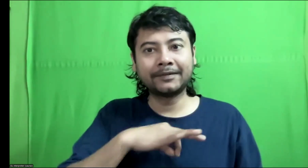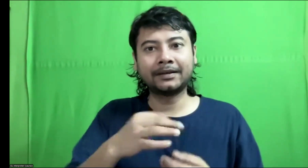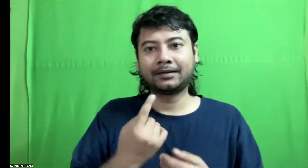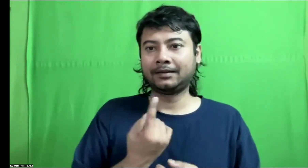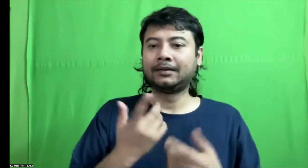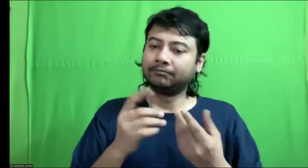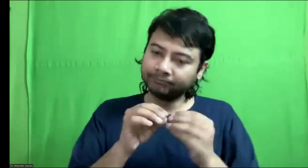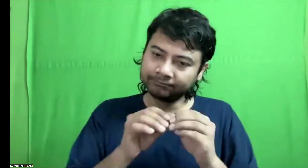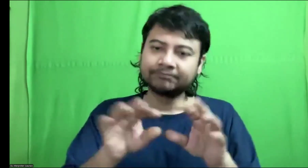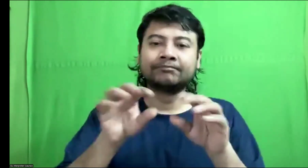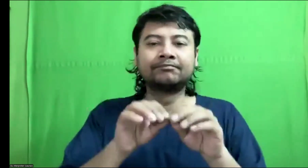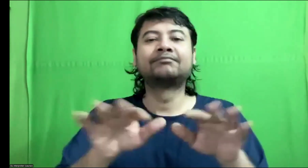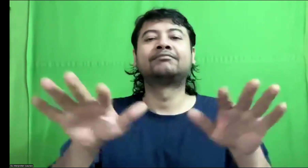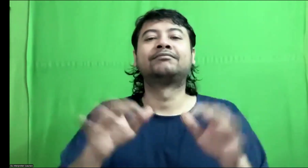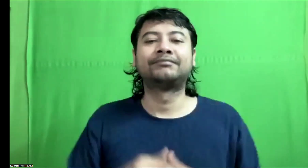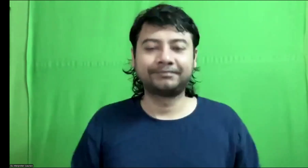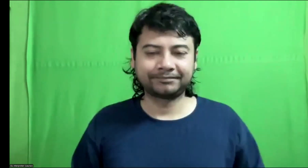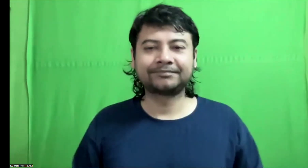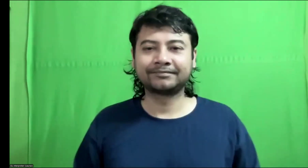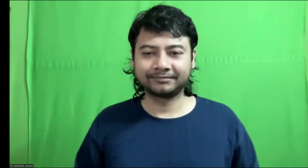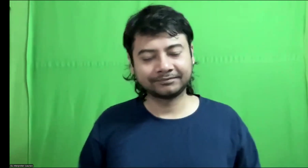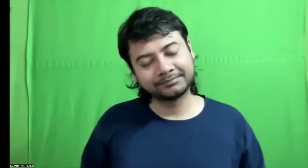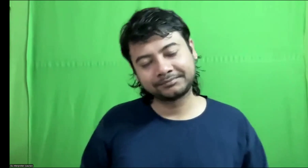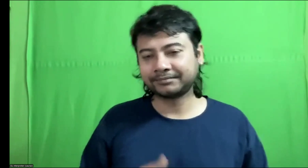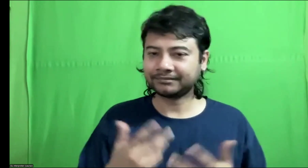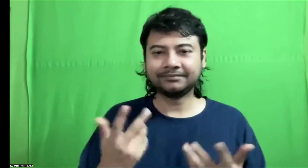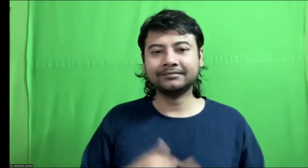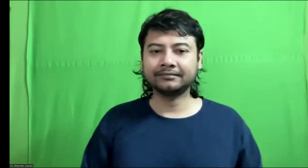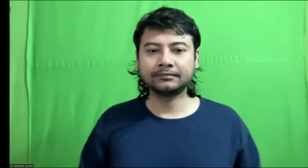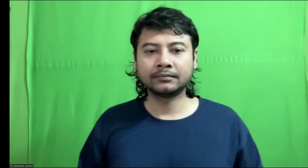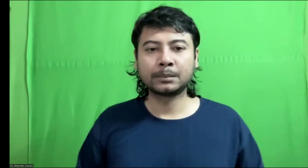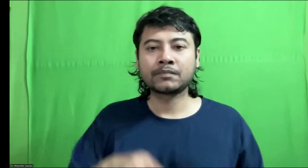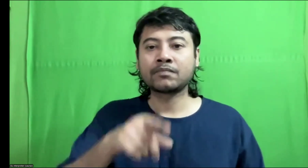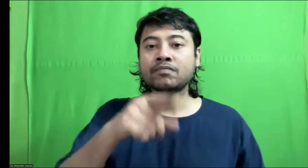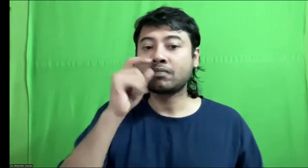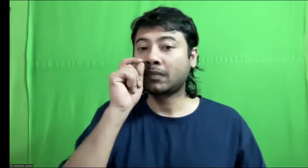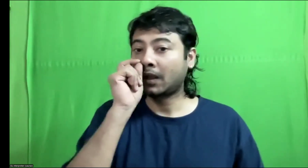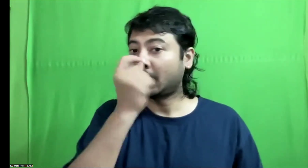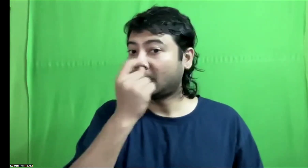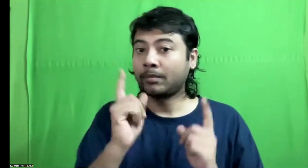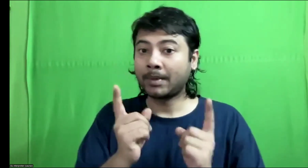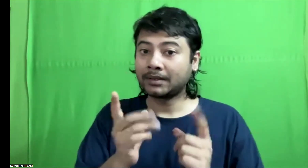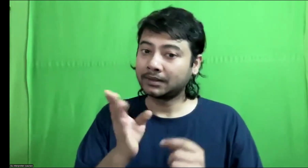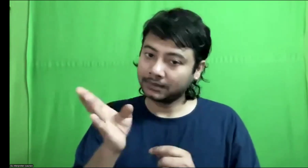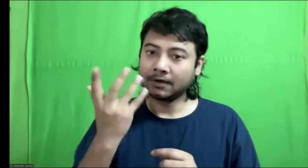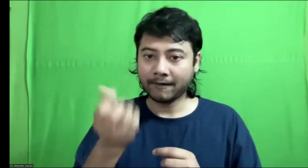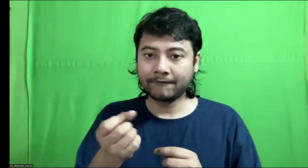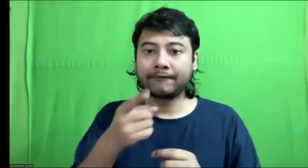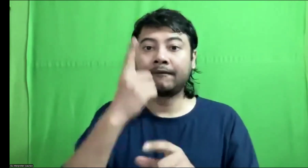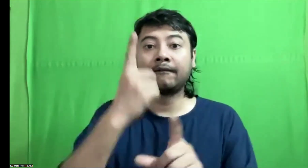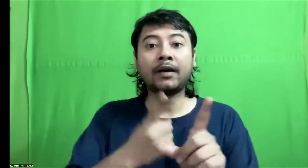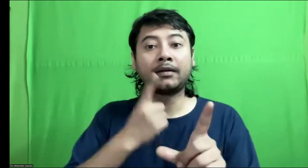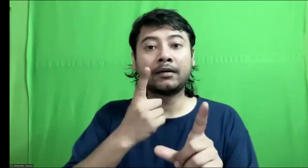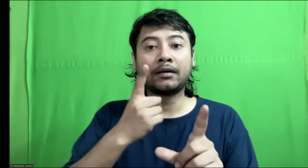So this is one such video I shared with you. Every year we go out and we organize a lot of such